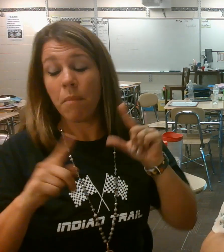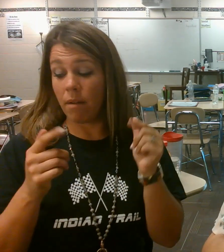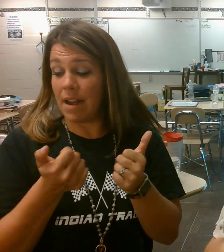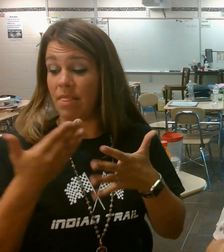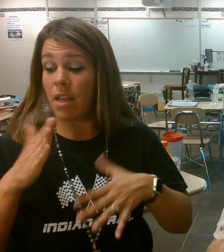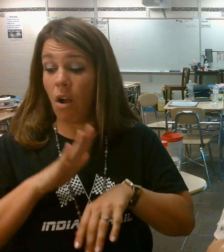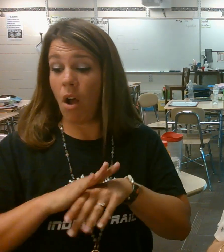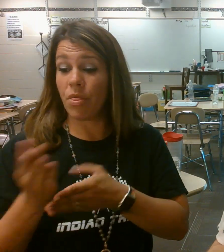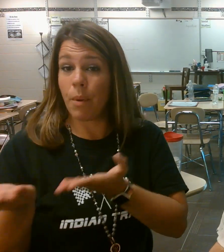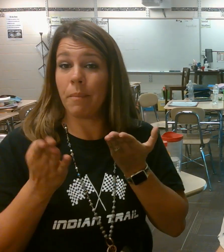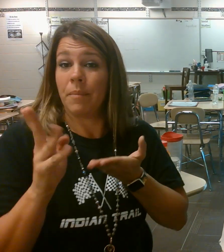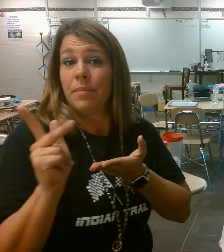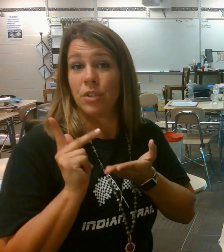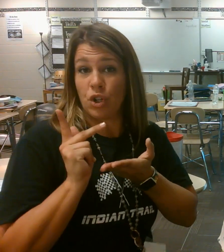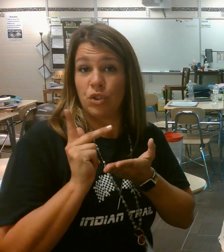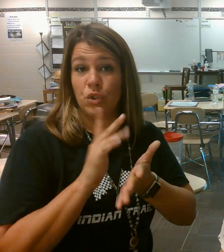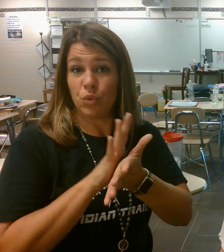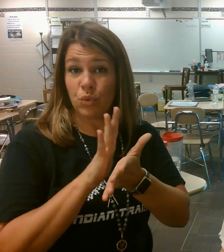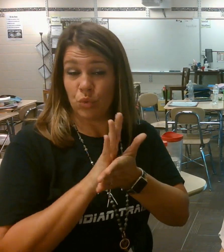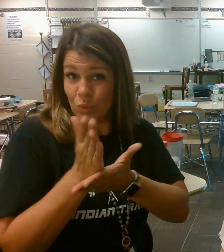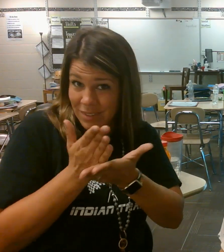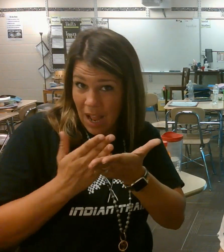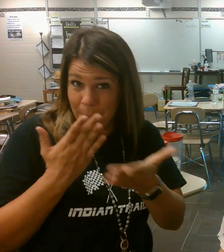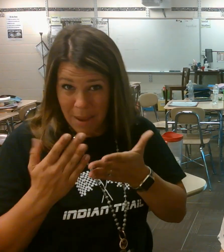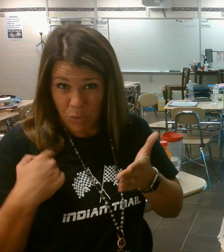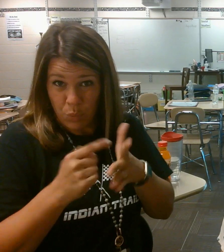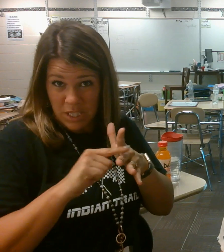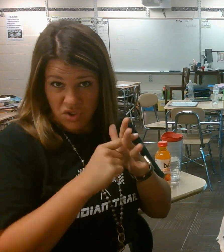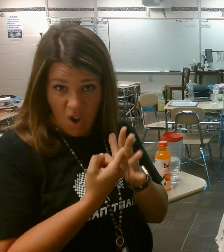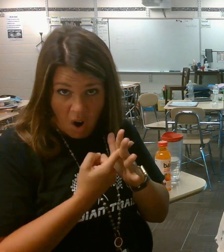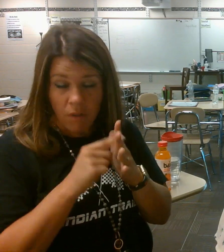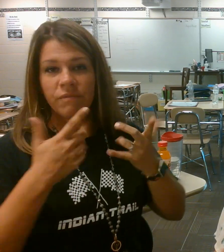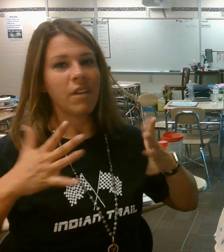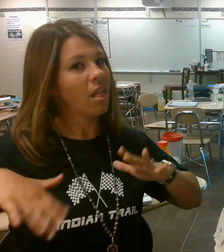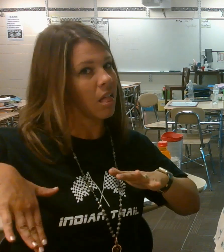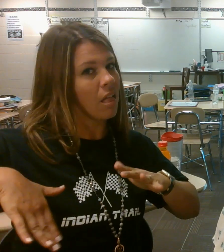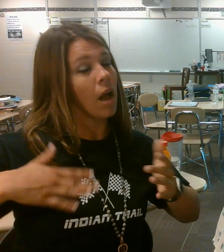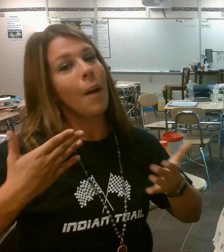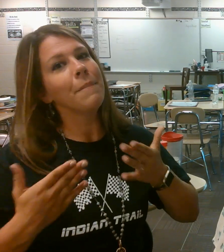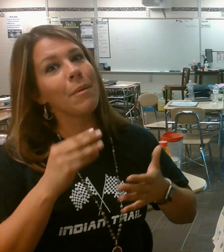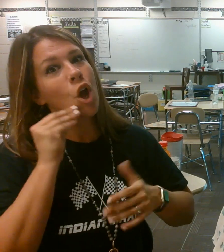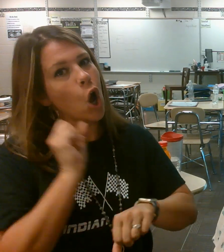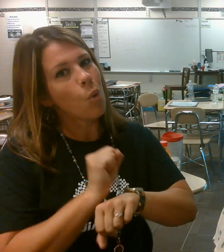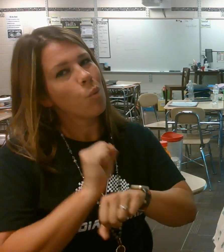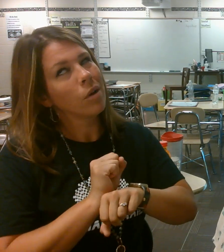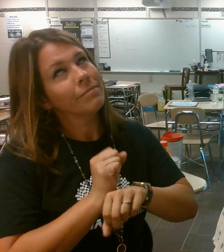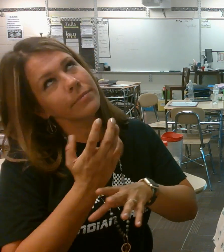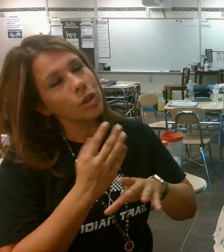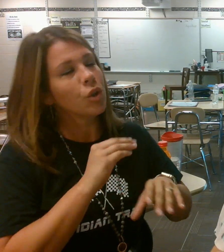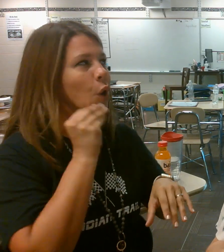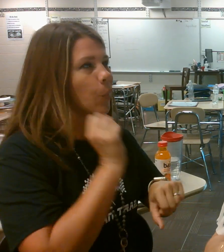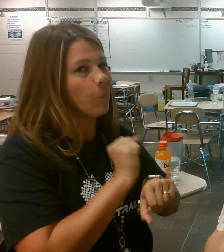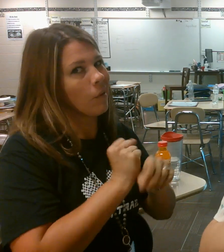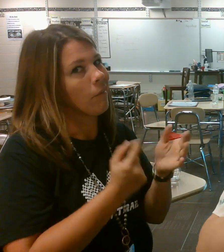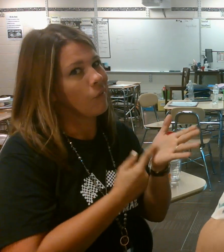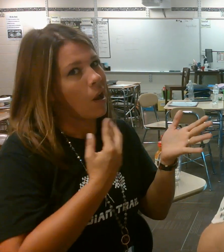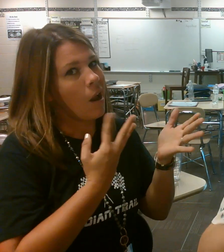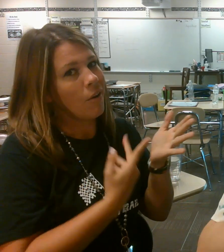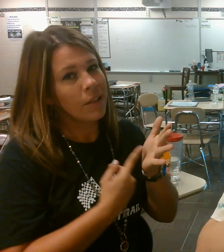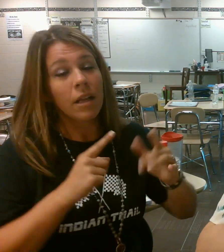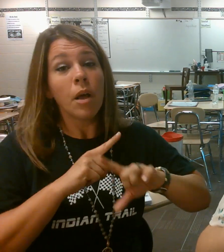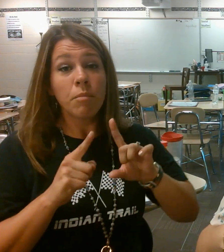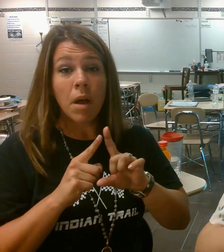side means it could be something we started and didn't finish, could be homework, which we rarely give, by the way. We don't really give homework. But return